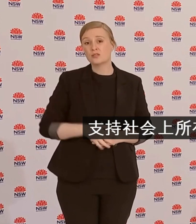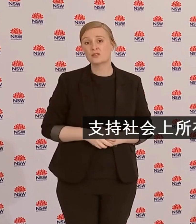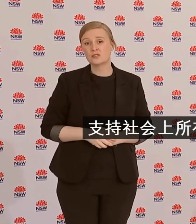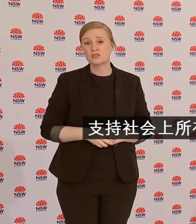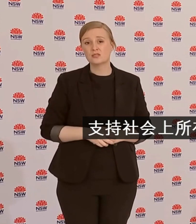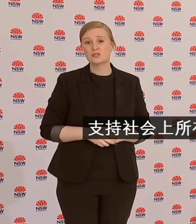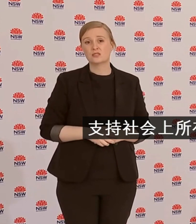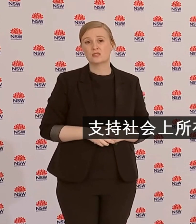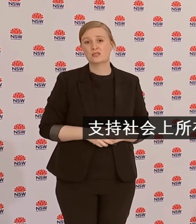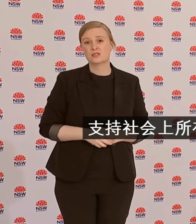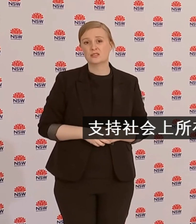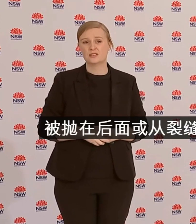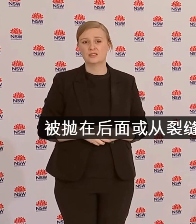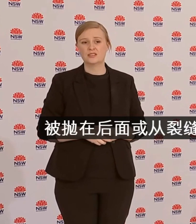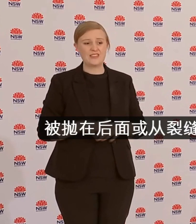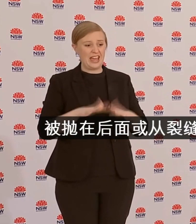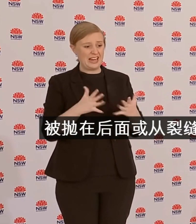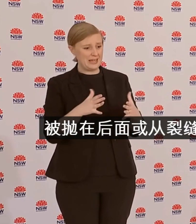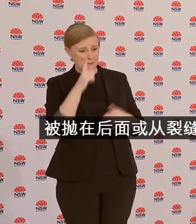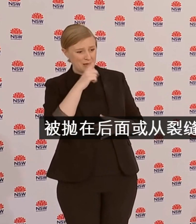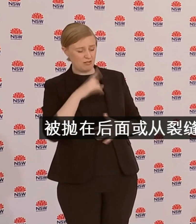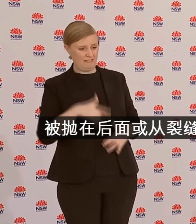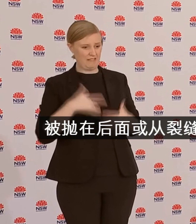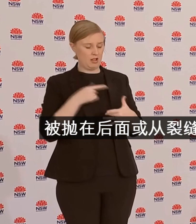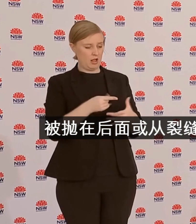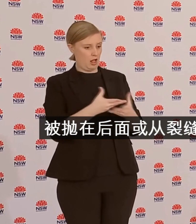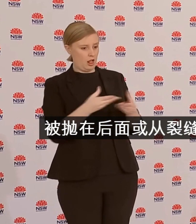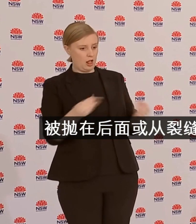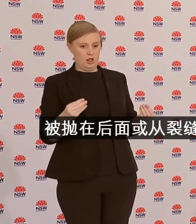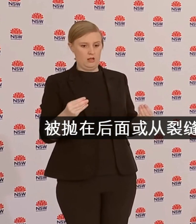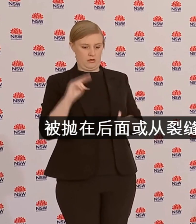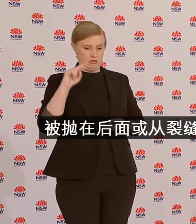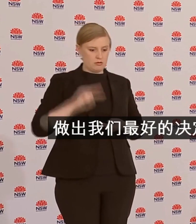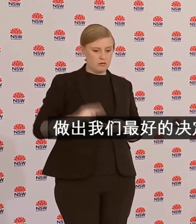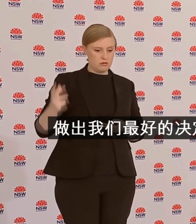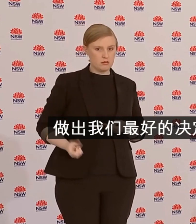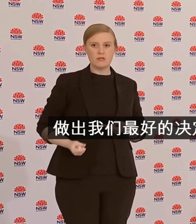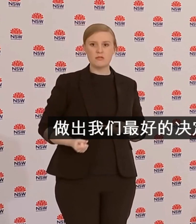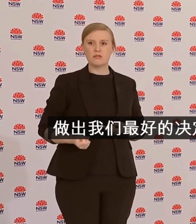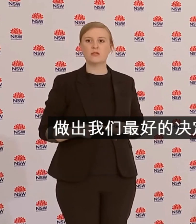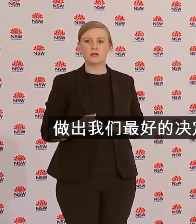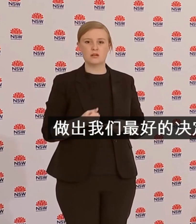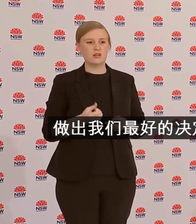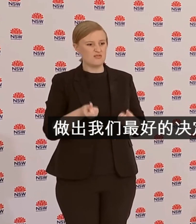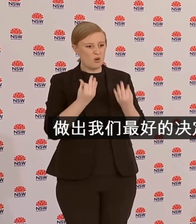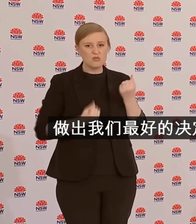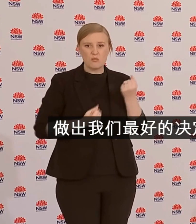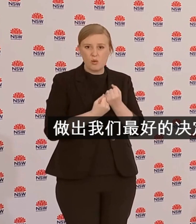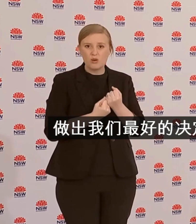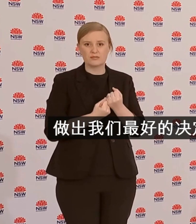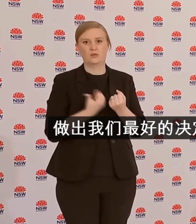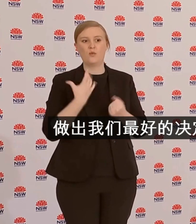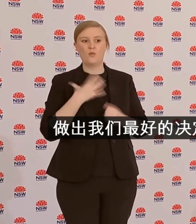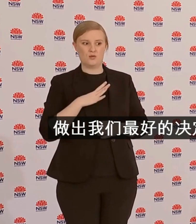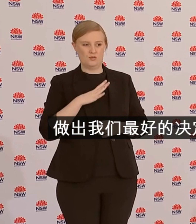groups in society who might feel they're being left behind or falling through the cracks, because that will allow us to put our best decisions forward